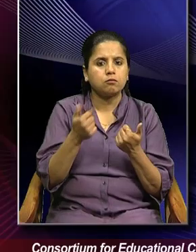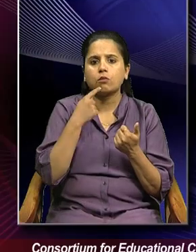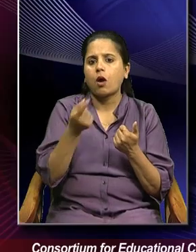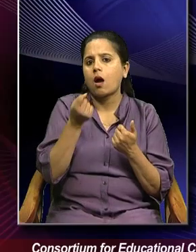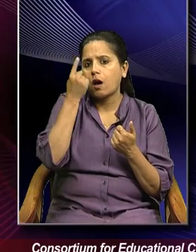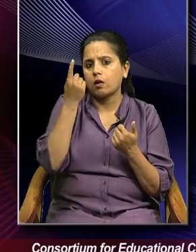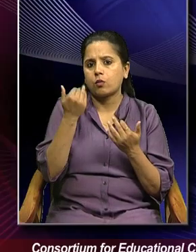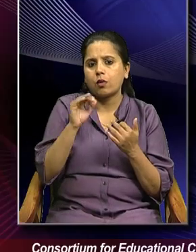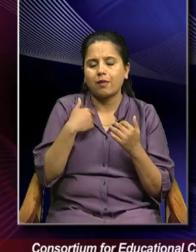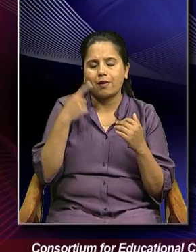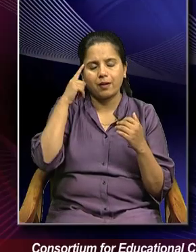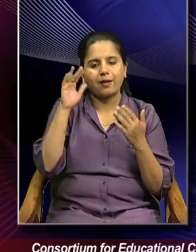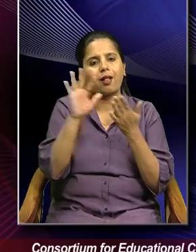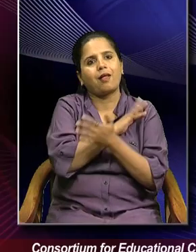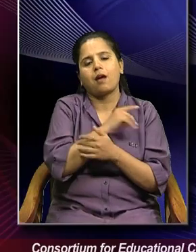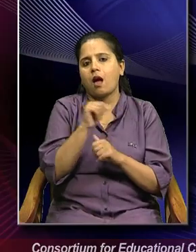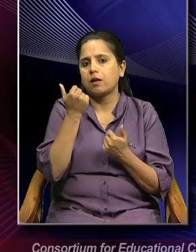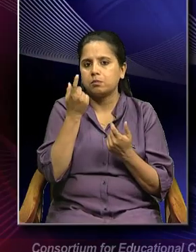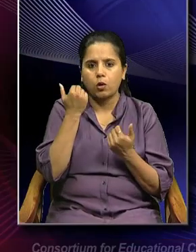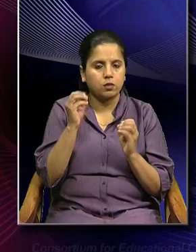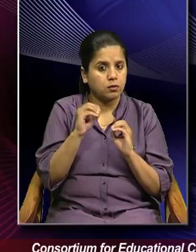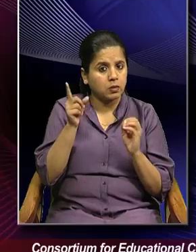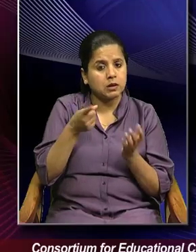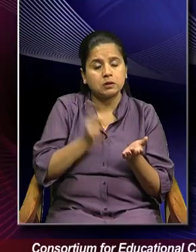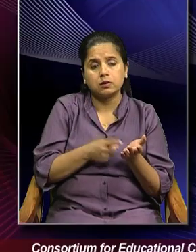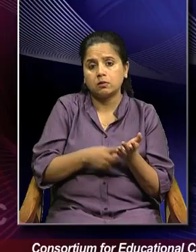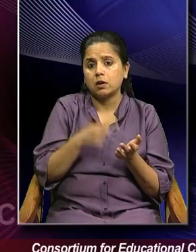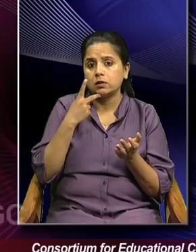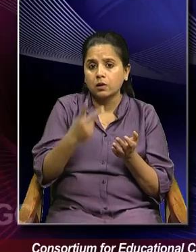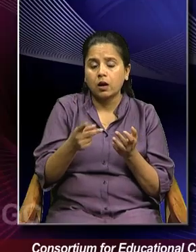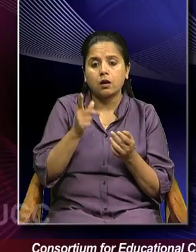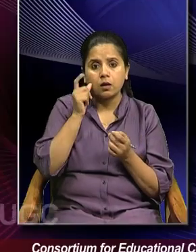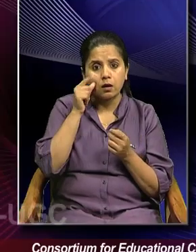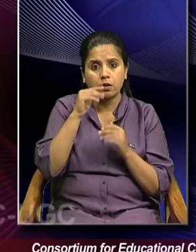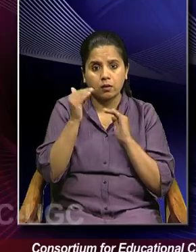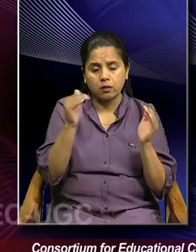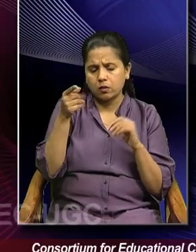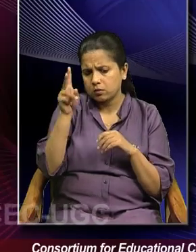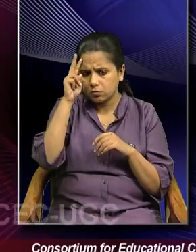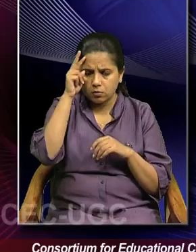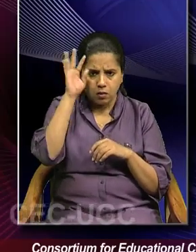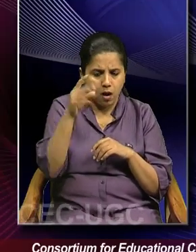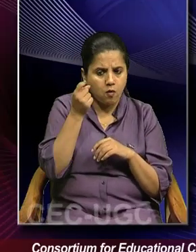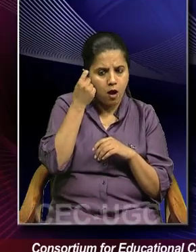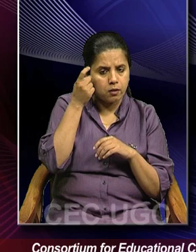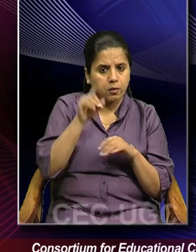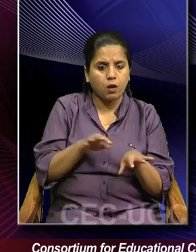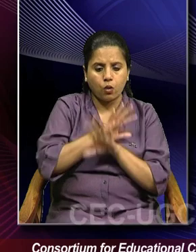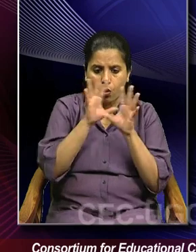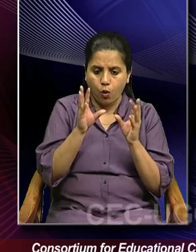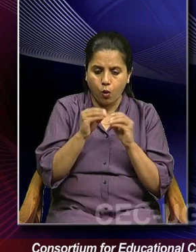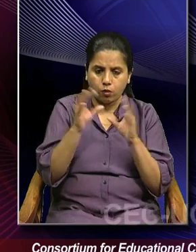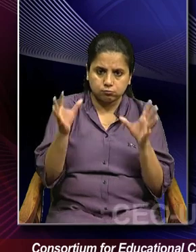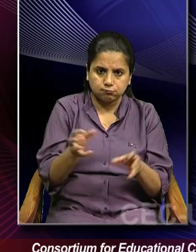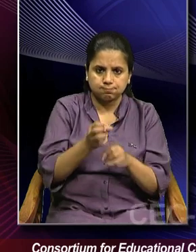in vacuum. Gender equality demands that gender concerns are understood in a holistic,